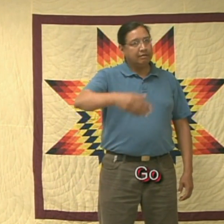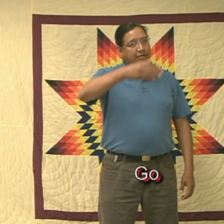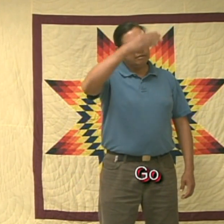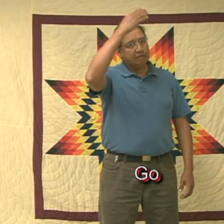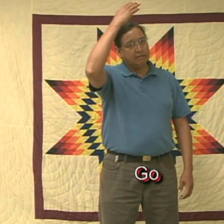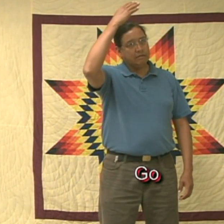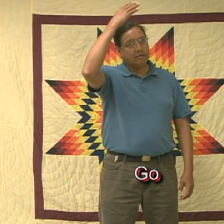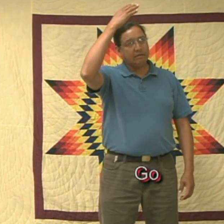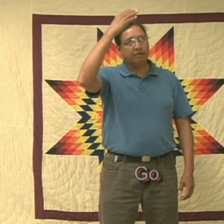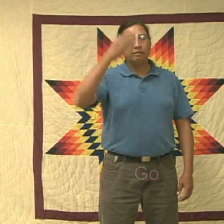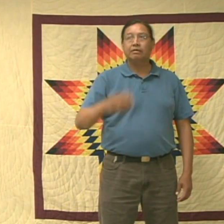Iyaya.